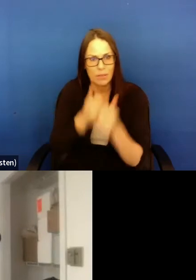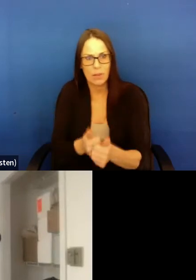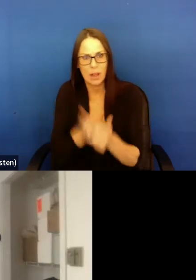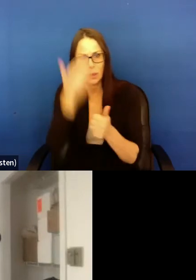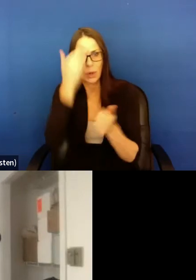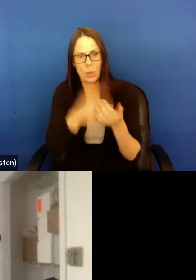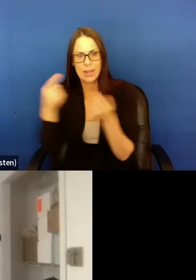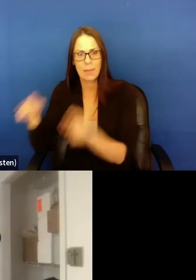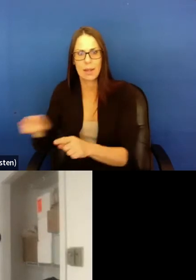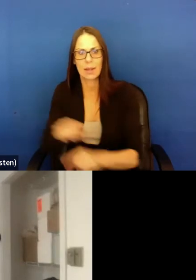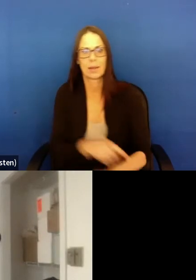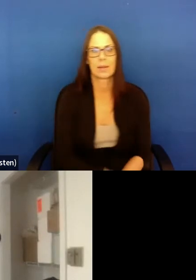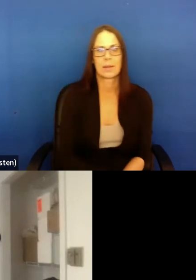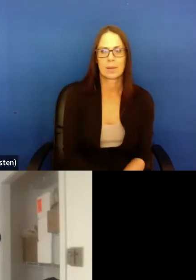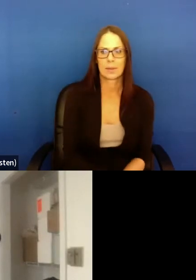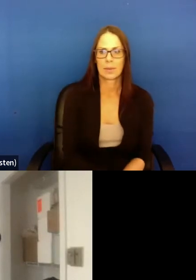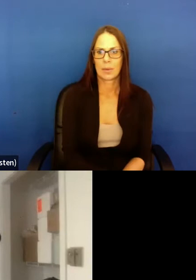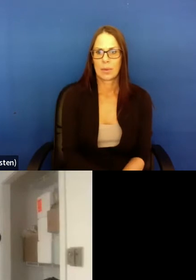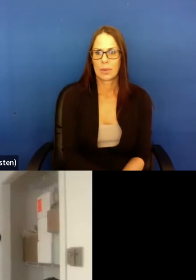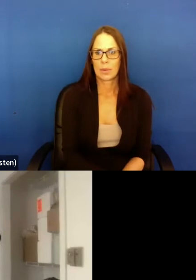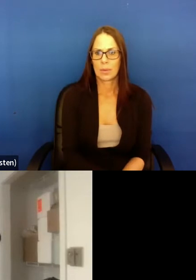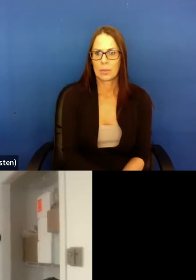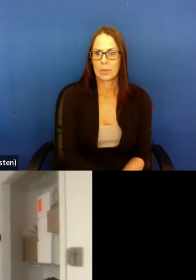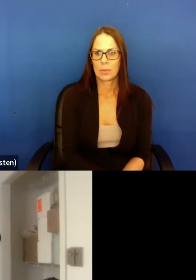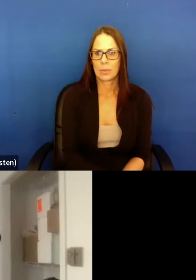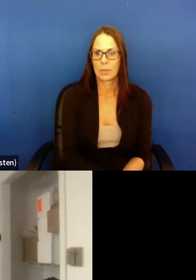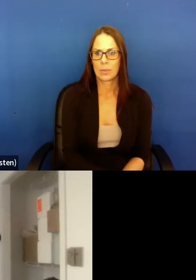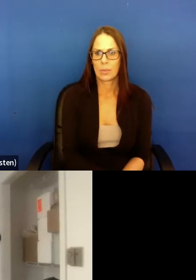point. Yeah, I agree.